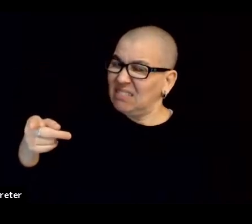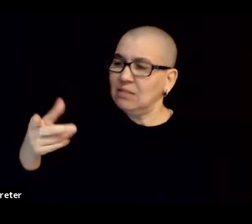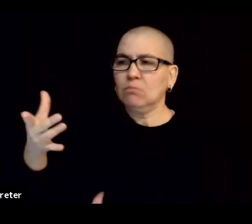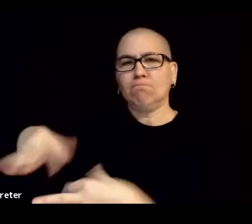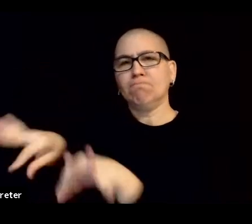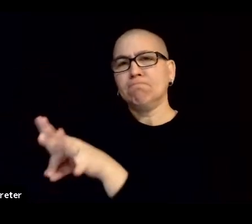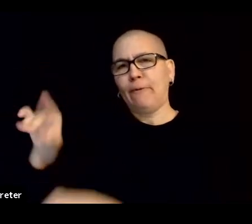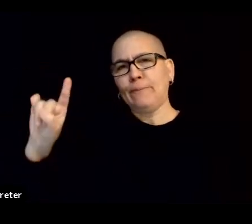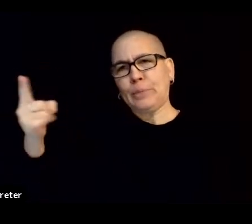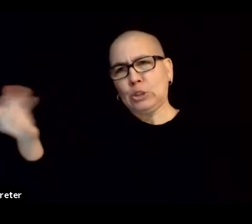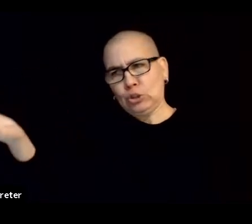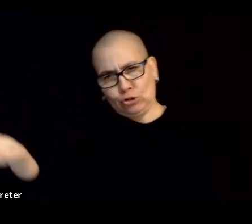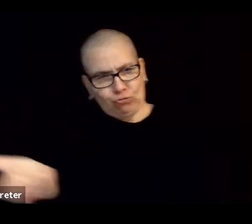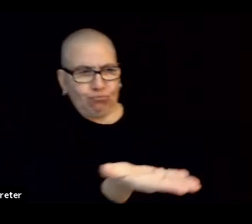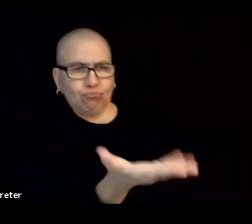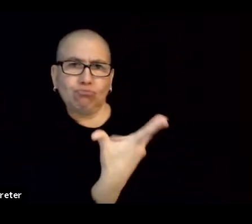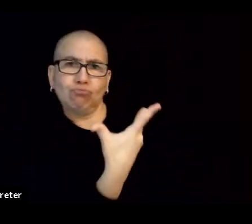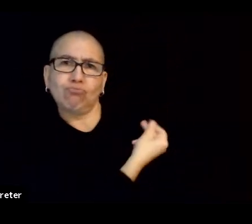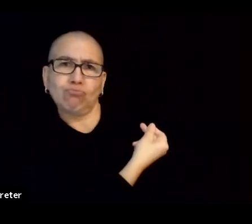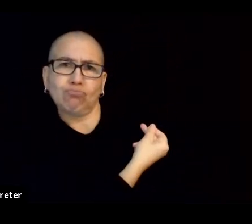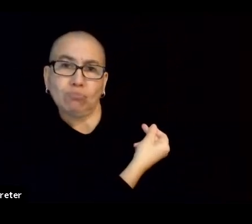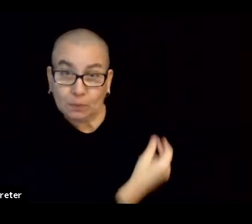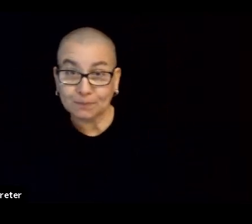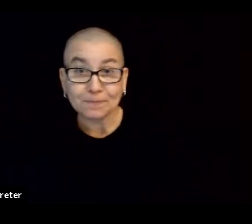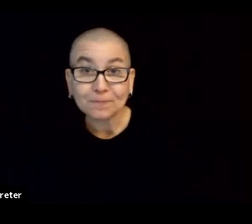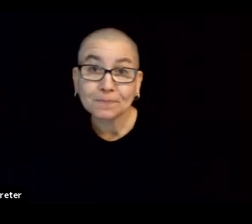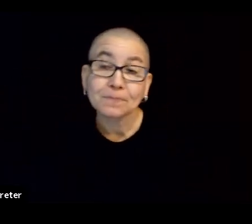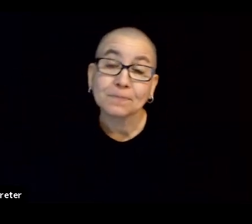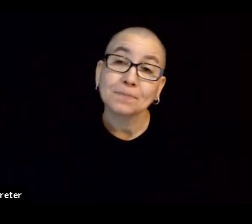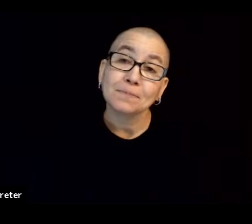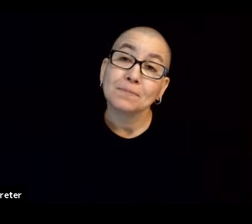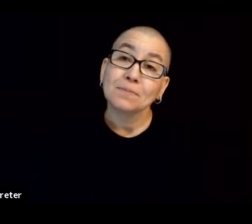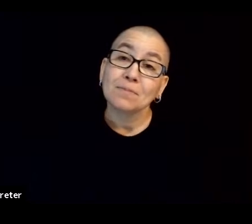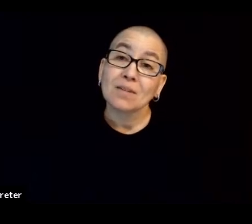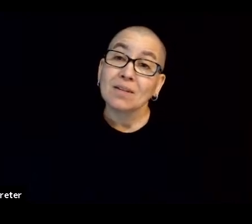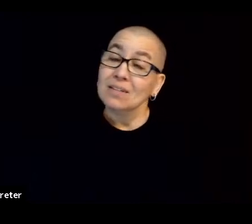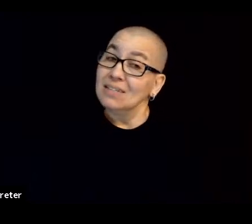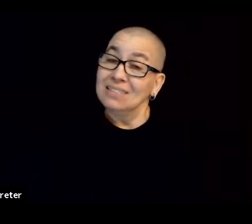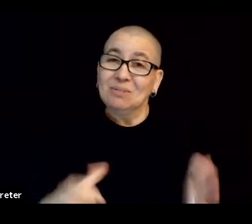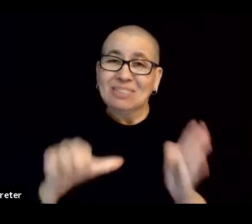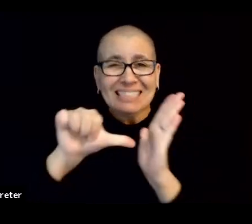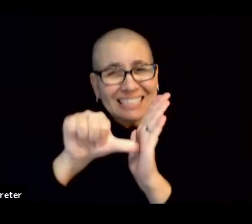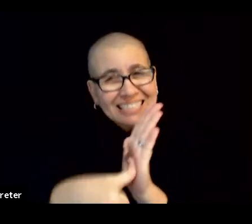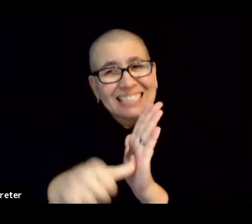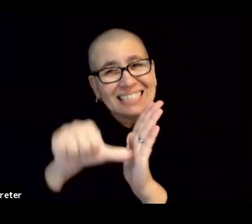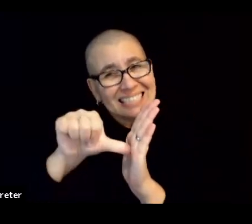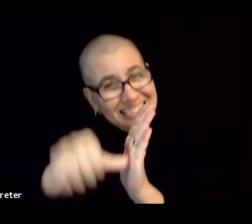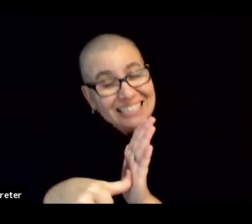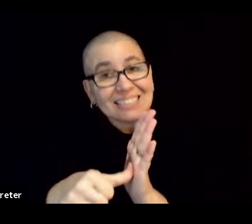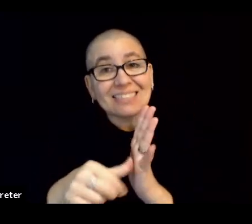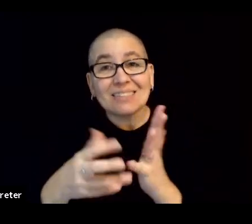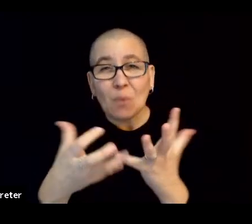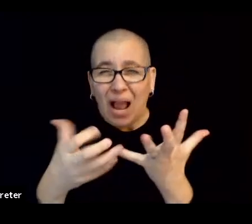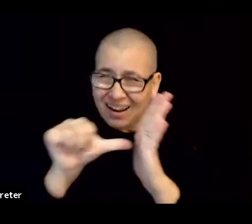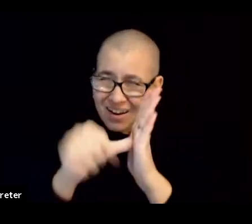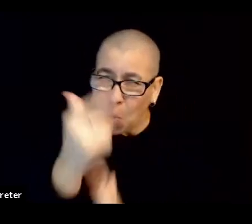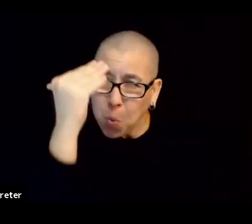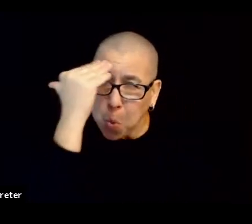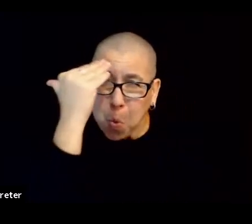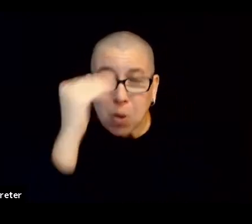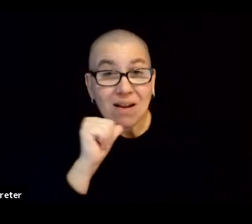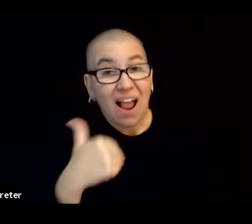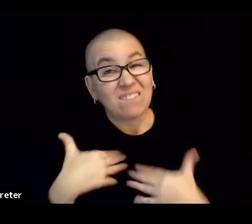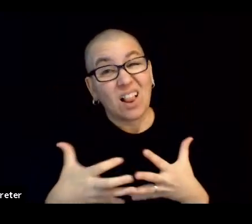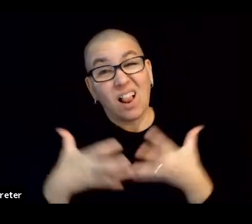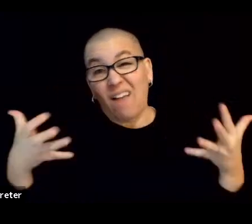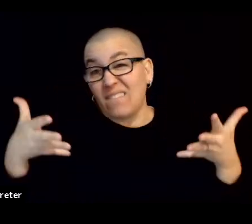like testing, where there were no states testing up to 5,000, we said we were going to get to 20,000. Now we regularly test up